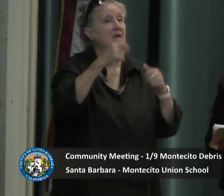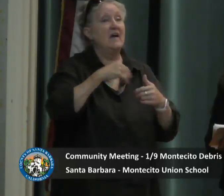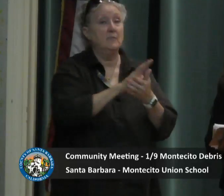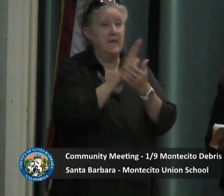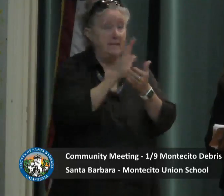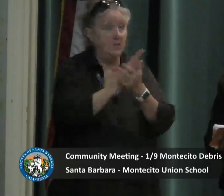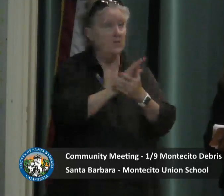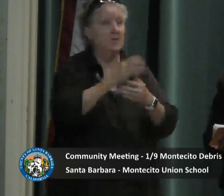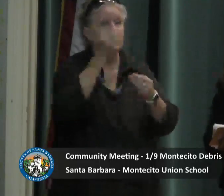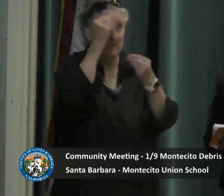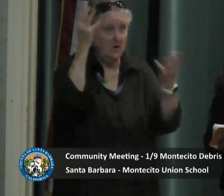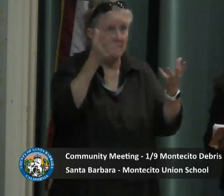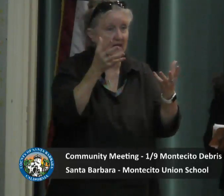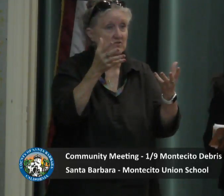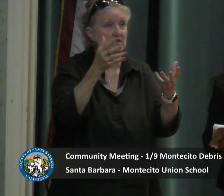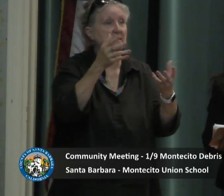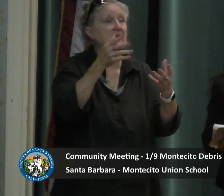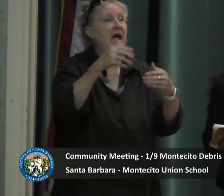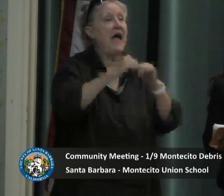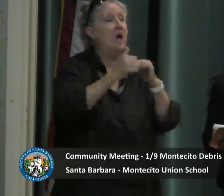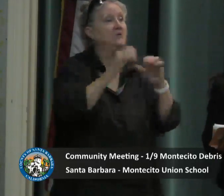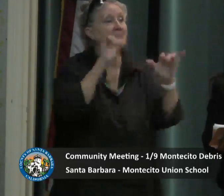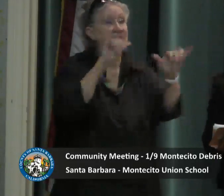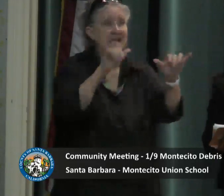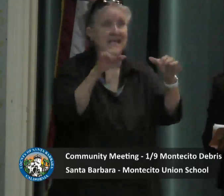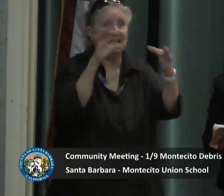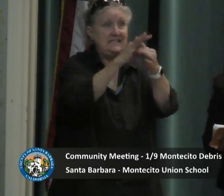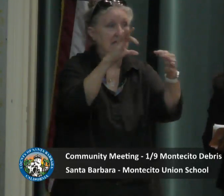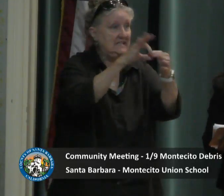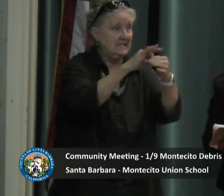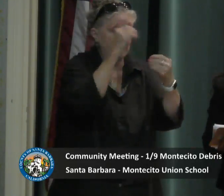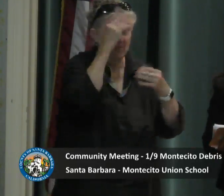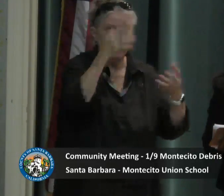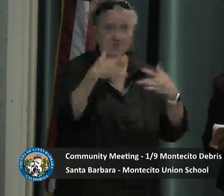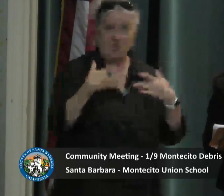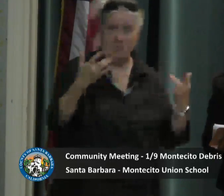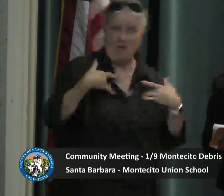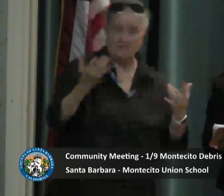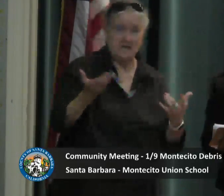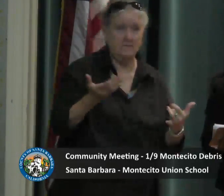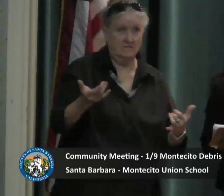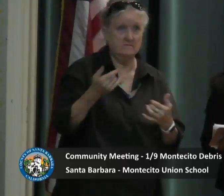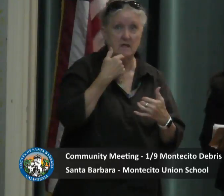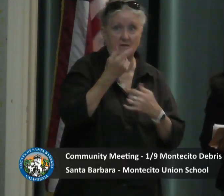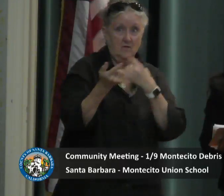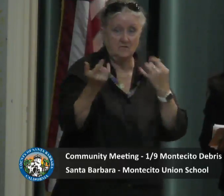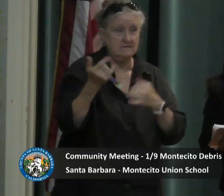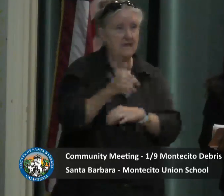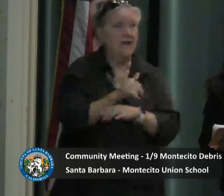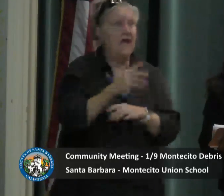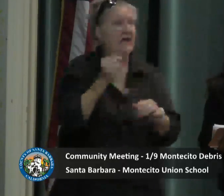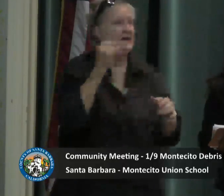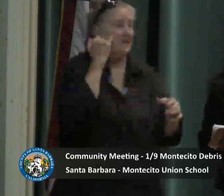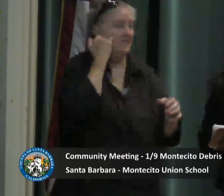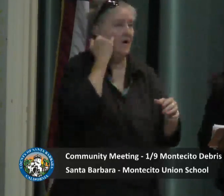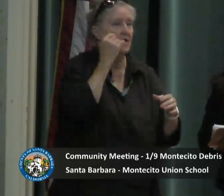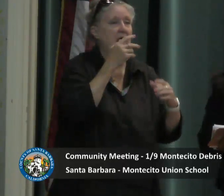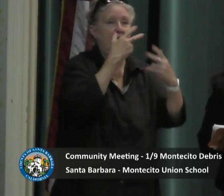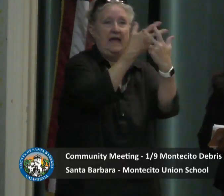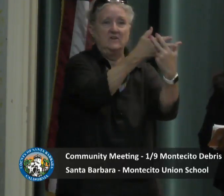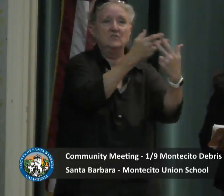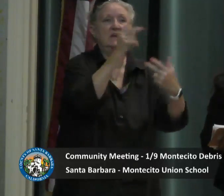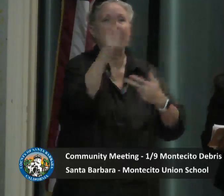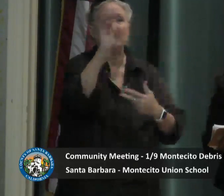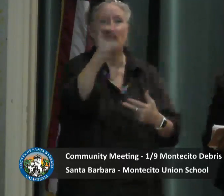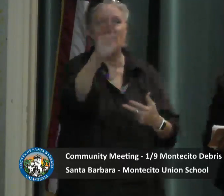and information, how to stay connected. There's information about what we're announcing tonight. And of course, hashtag 805